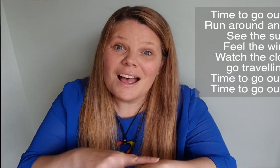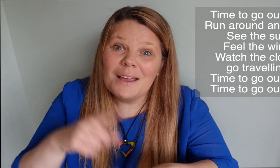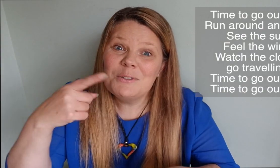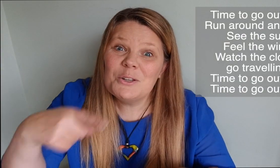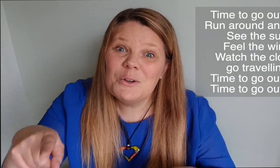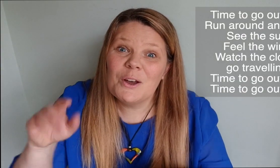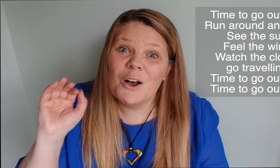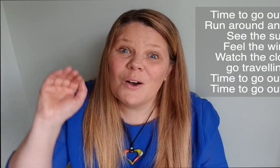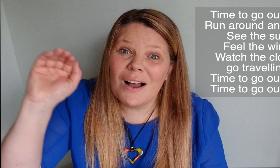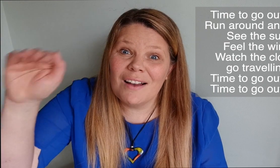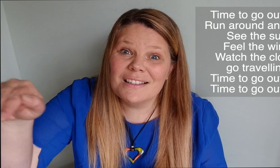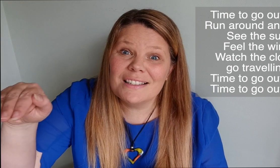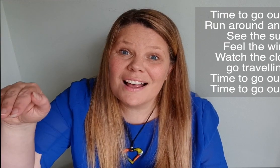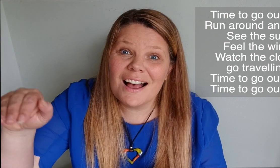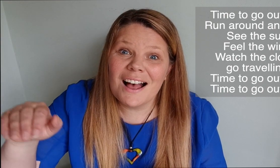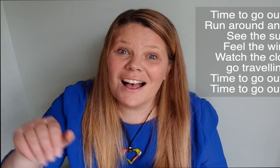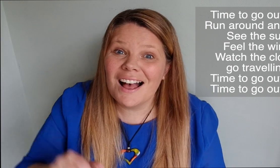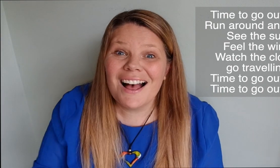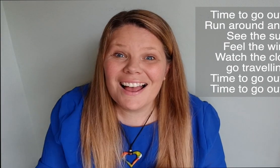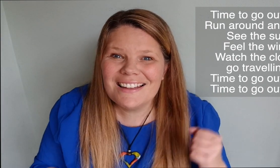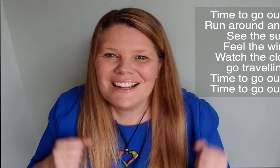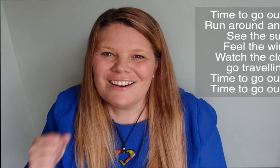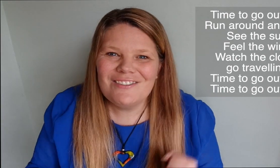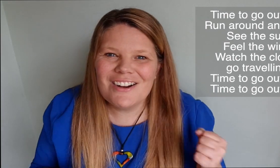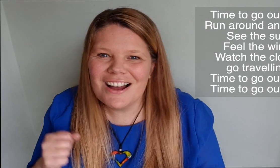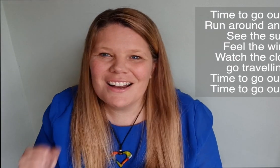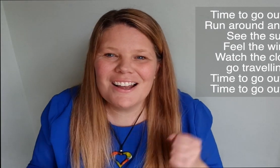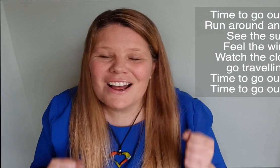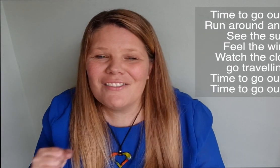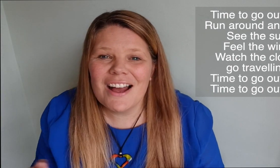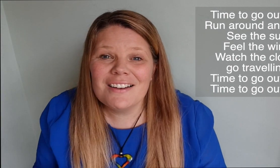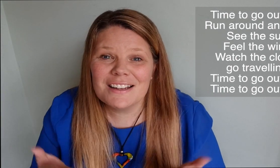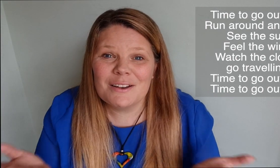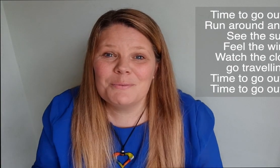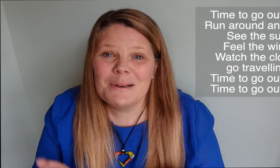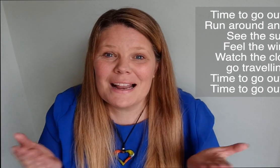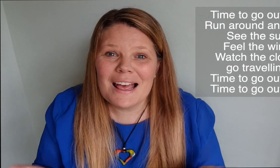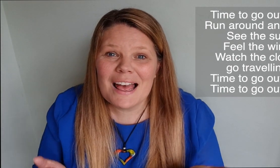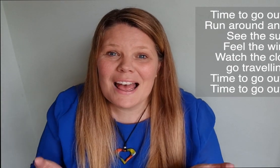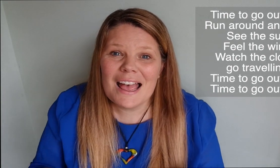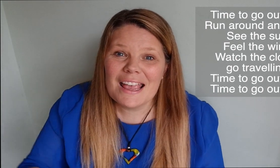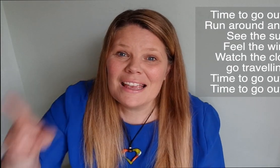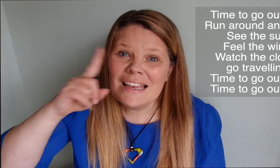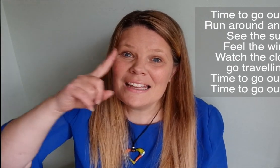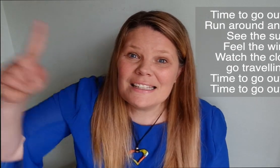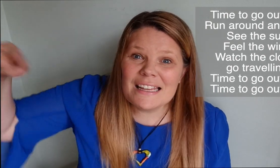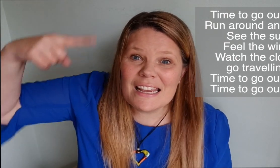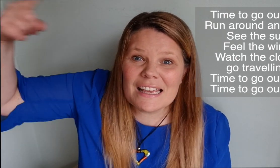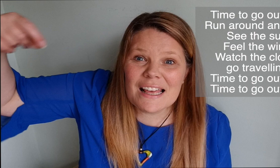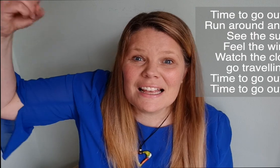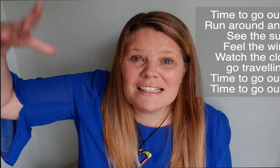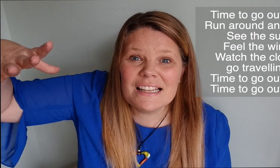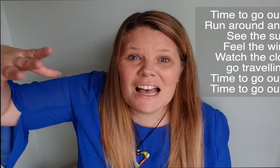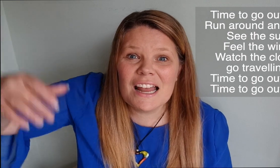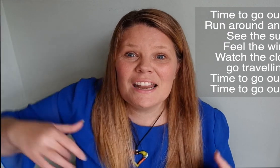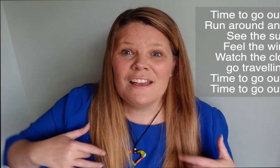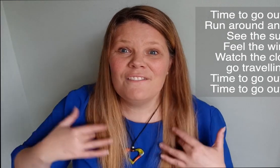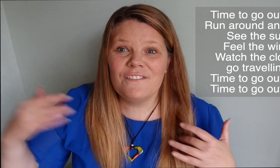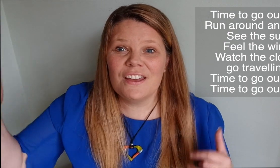Time to go outside, run around and play. See the sun, feel